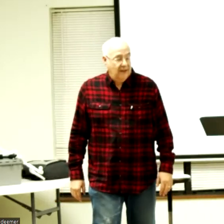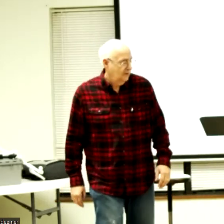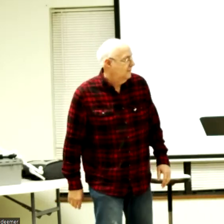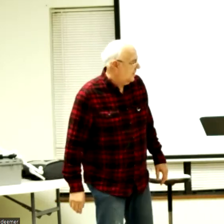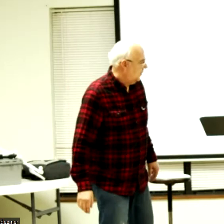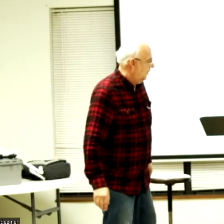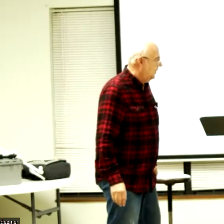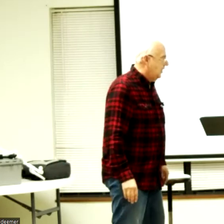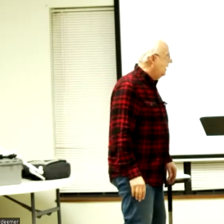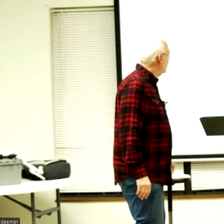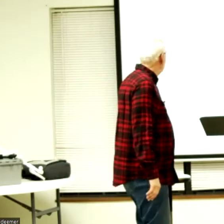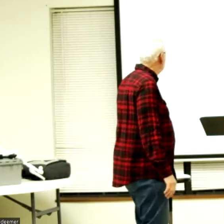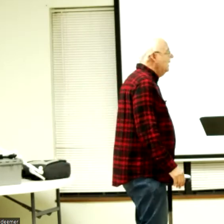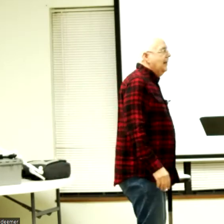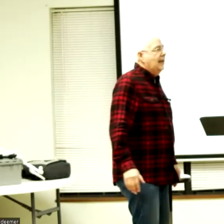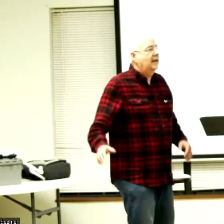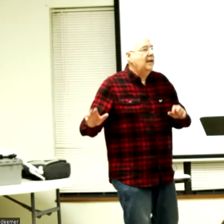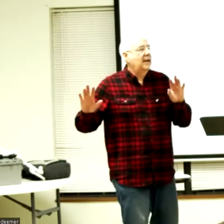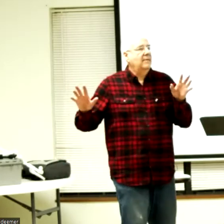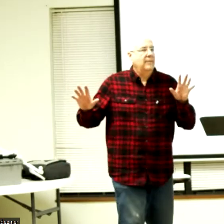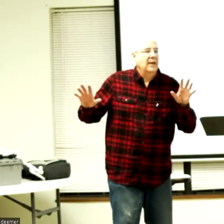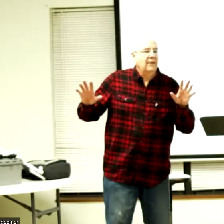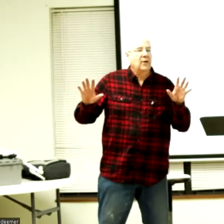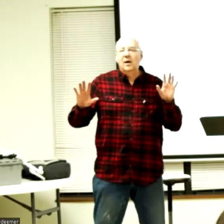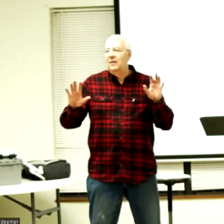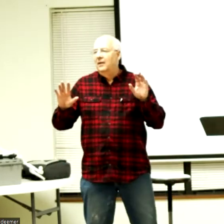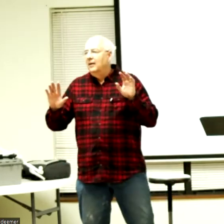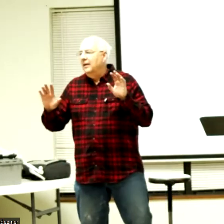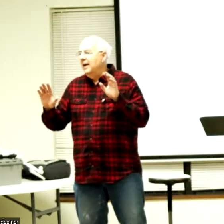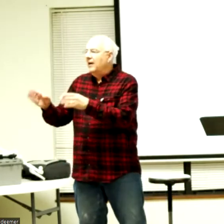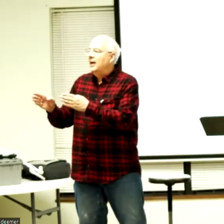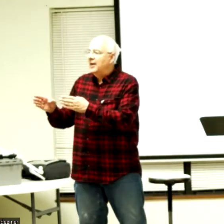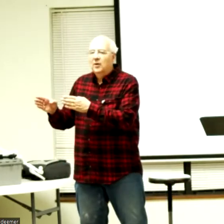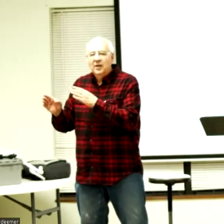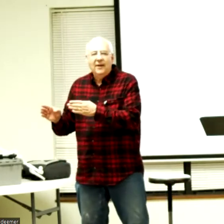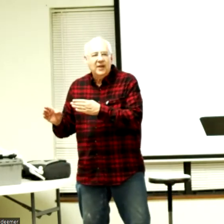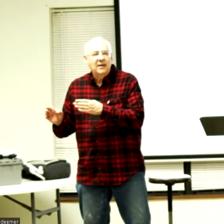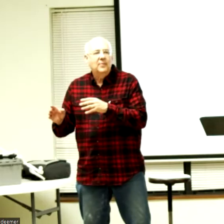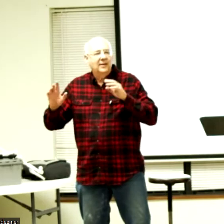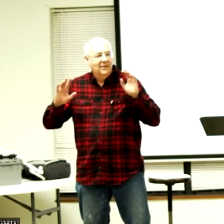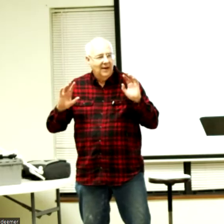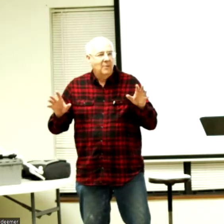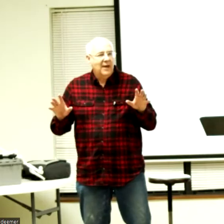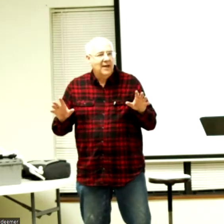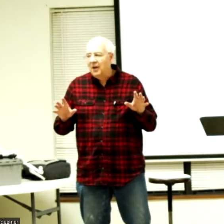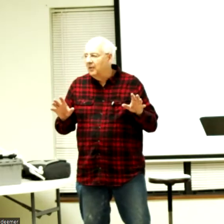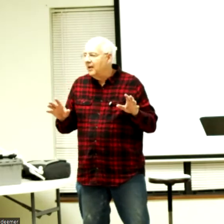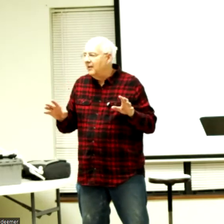Yes, because we're the ones saying excuse. And again, if you're all, Nara, I know is lefty, but everybody else, I believe,